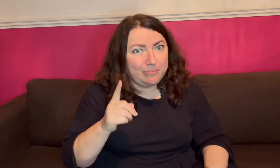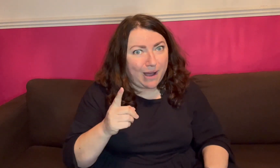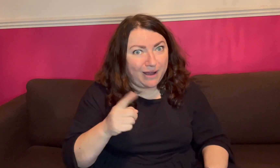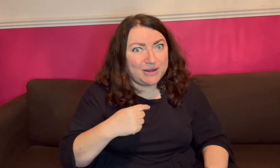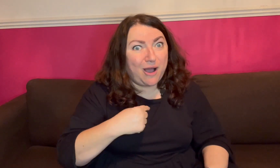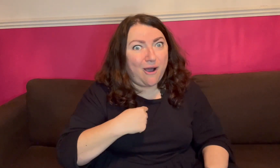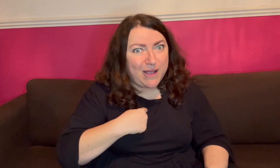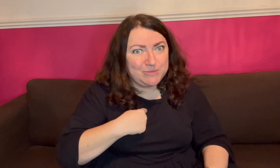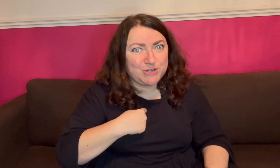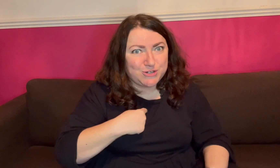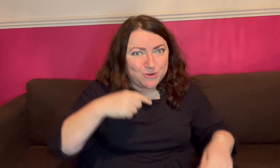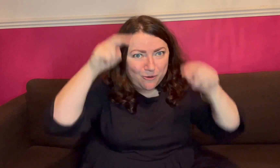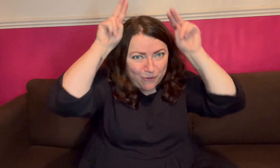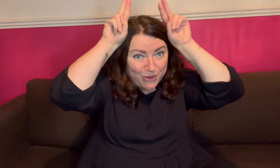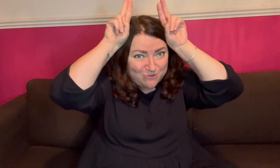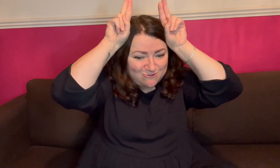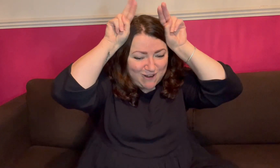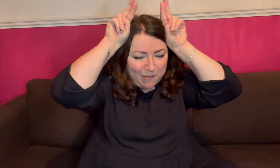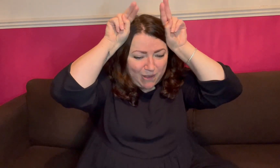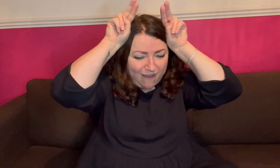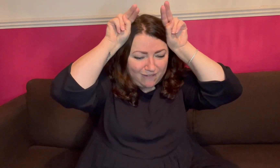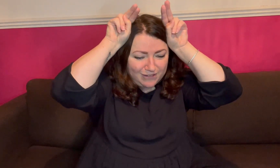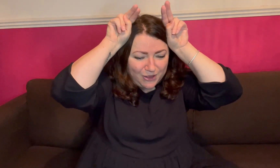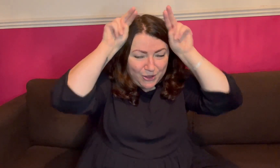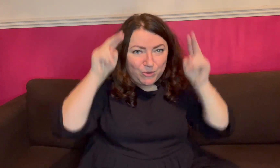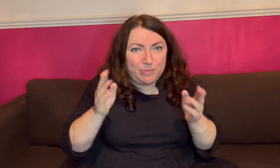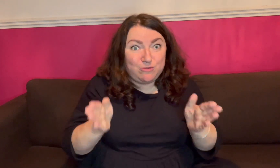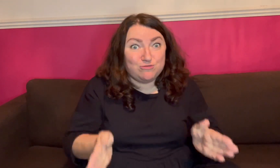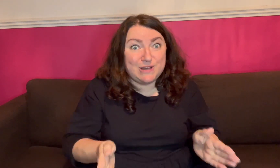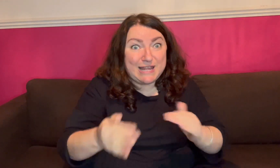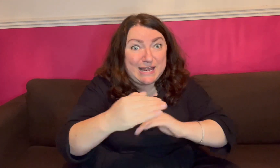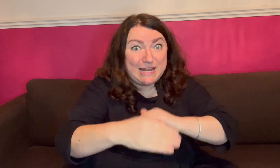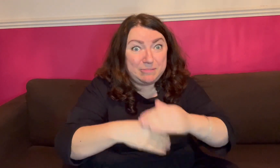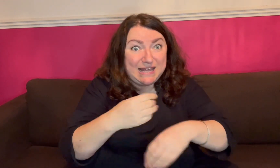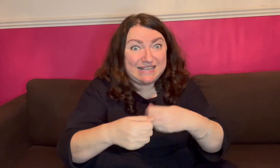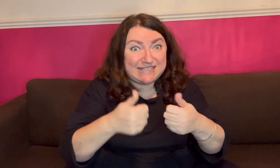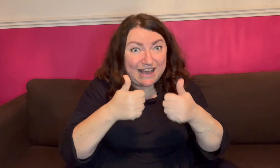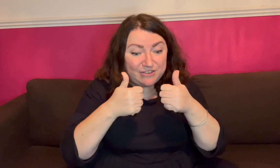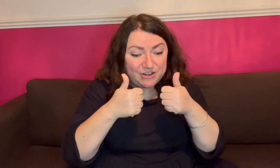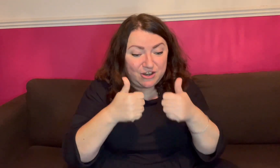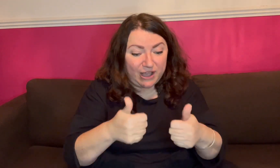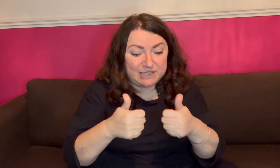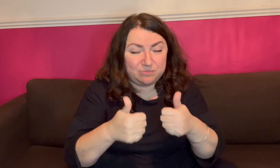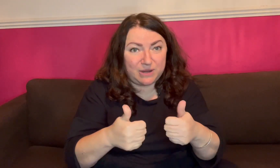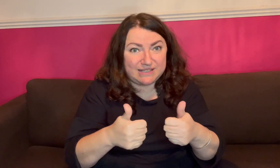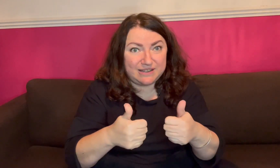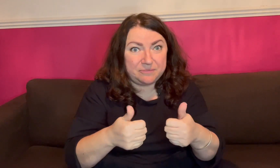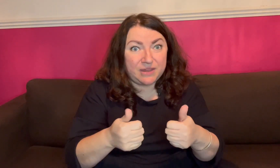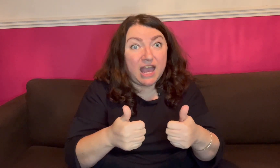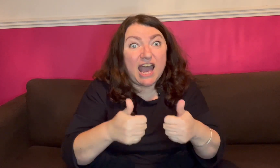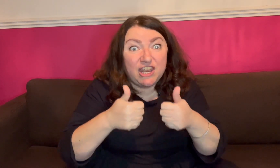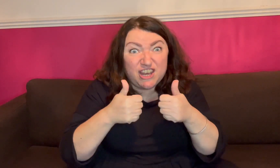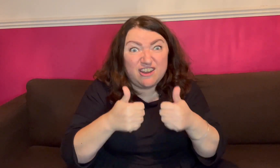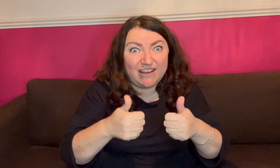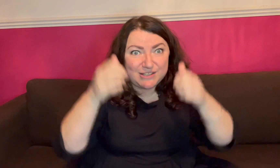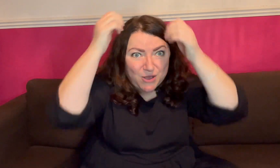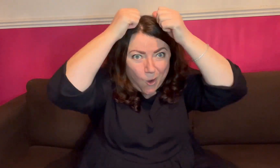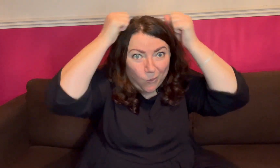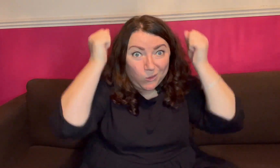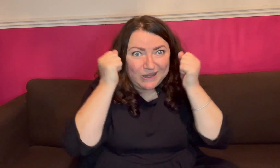But I'm sure that Rabbit will be really pleased to have a nice present and a nice woolly